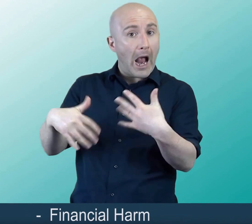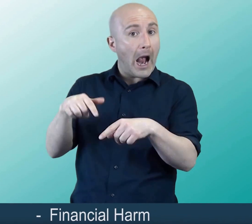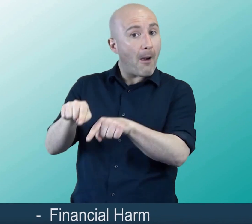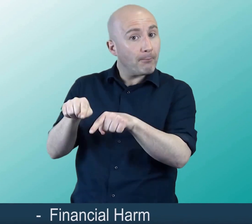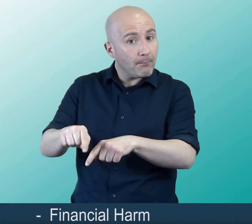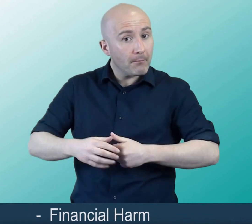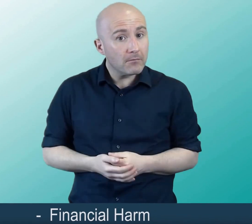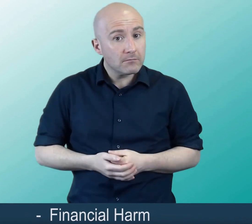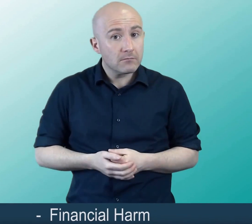financial harm,